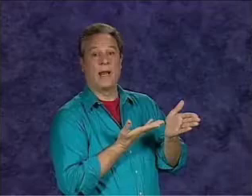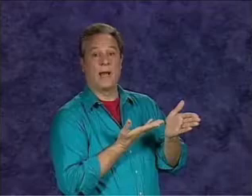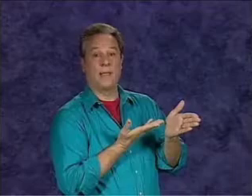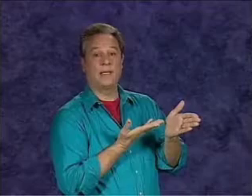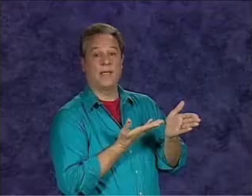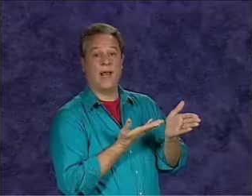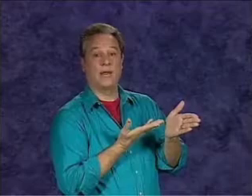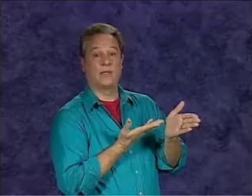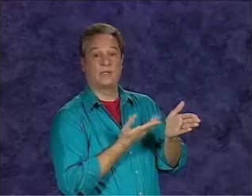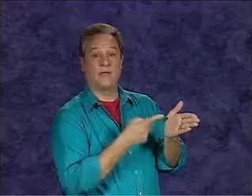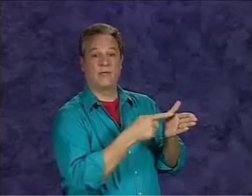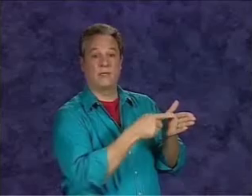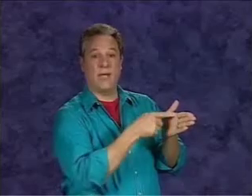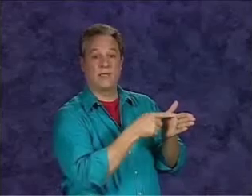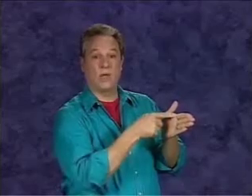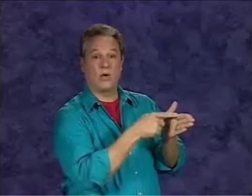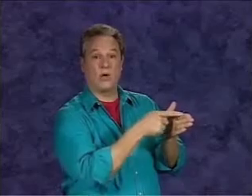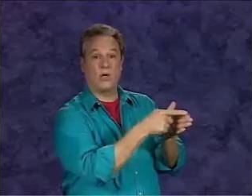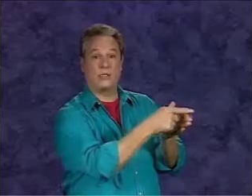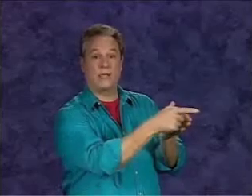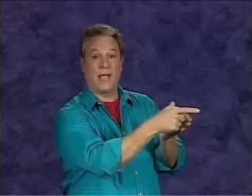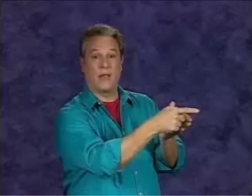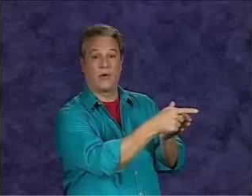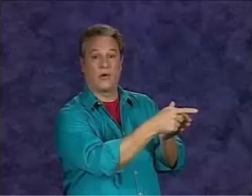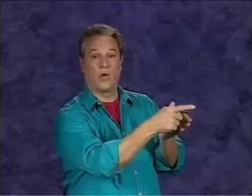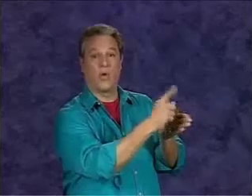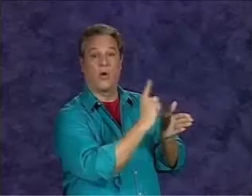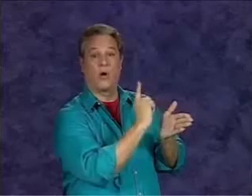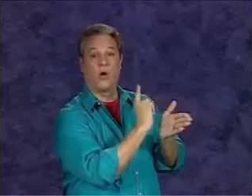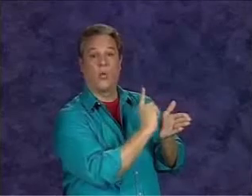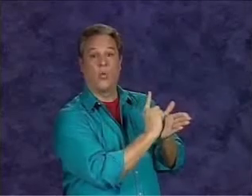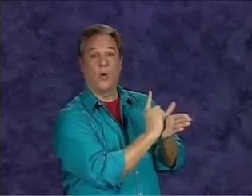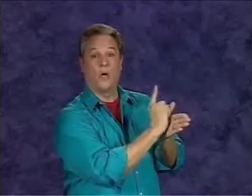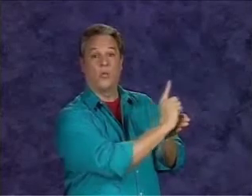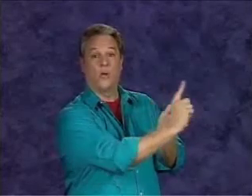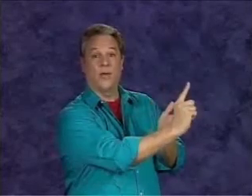I'm indicating the 7 days across the calendar, or 1 week.